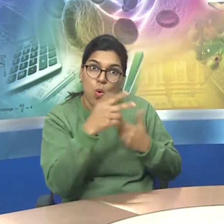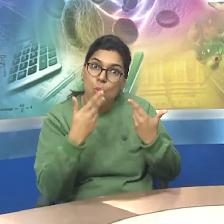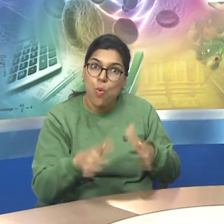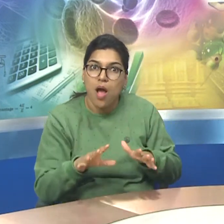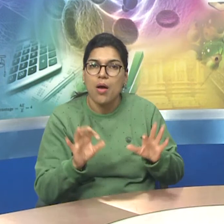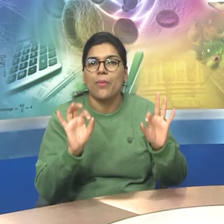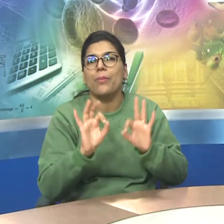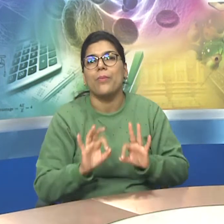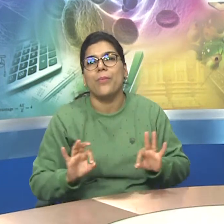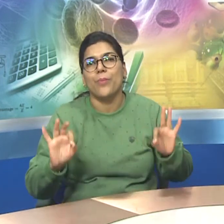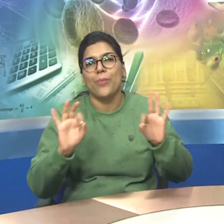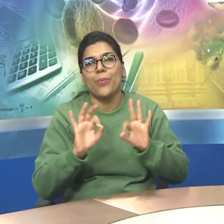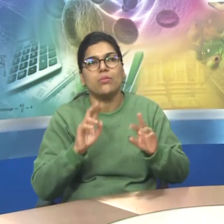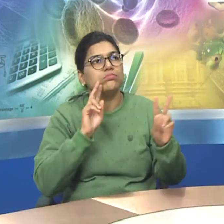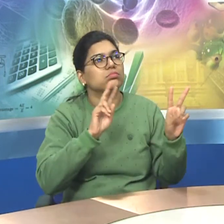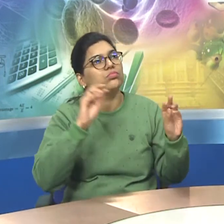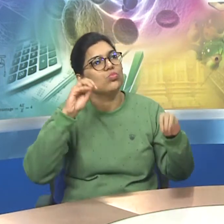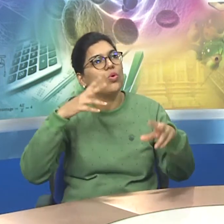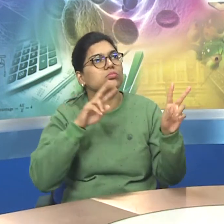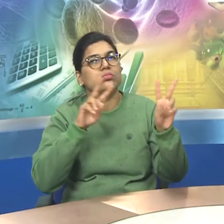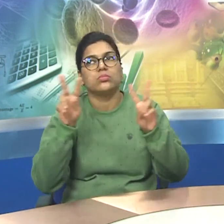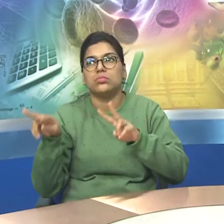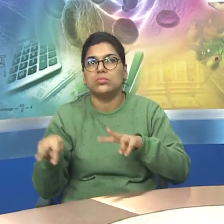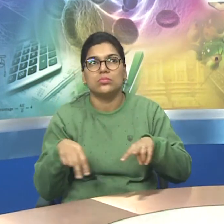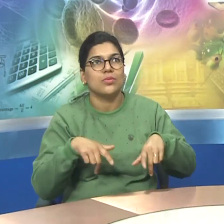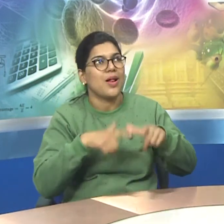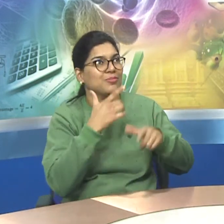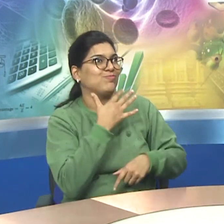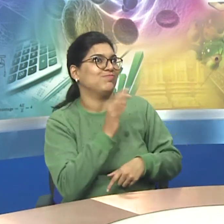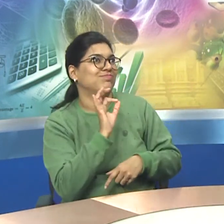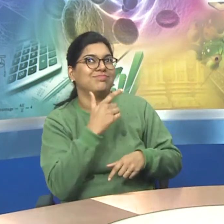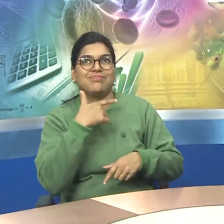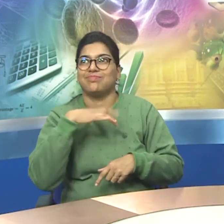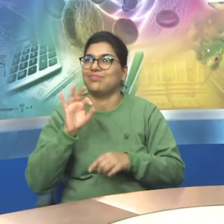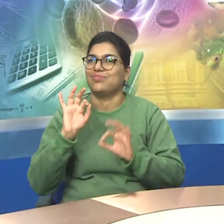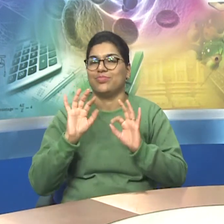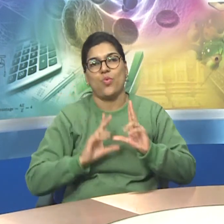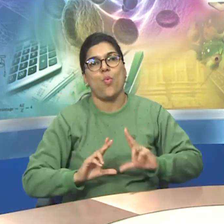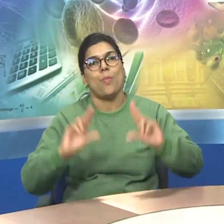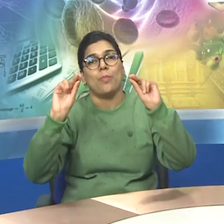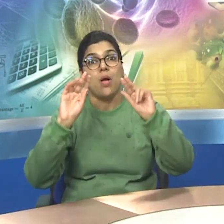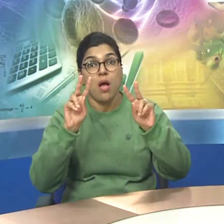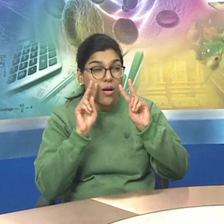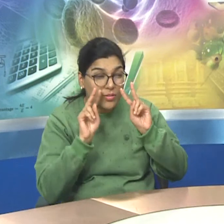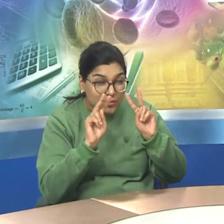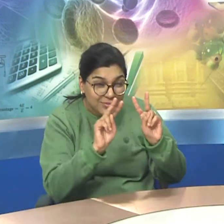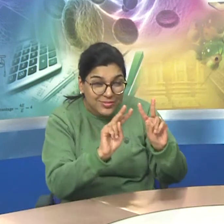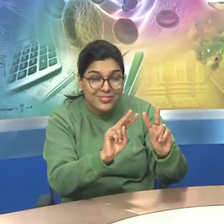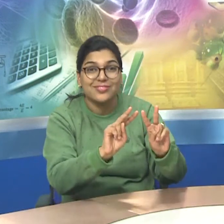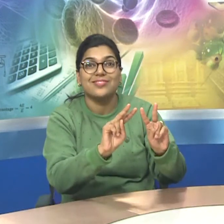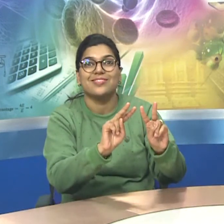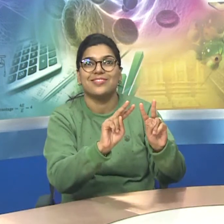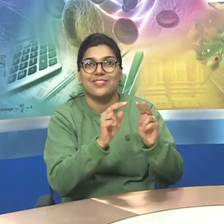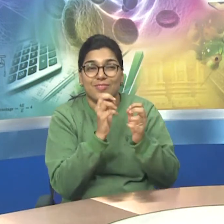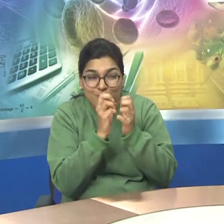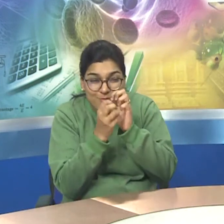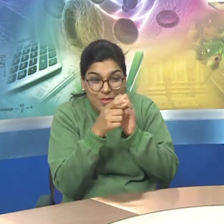man is busy doing so much work, so many things, but man has no time to look at the nature,